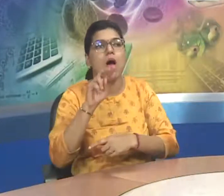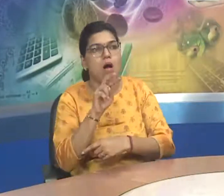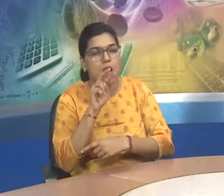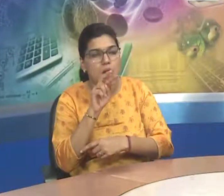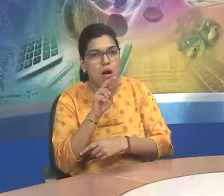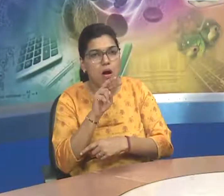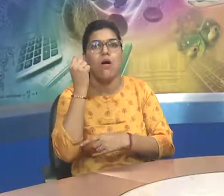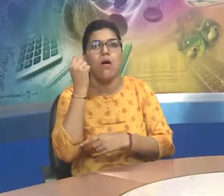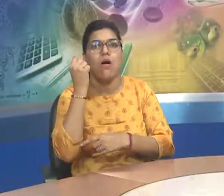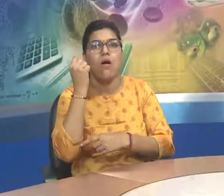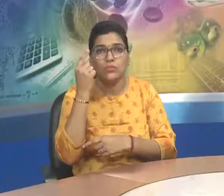epidemic spread